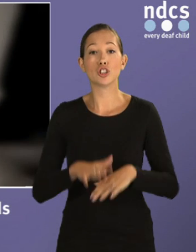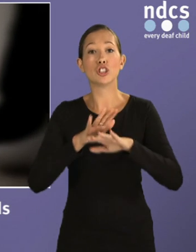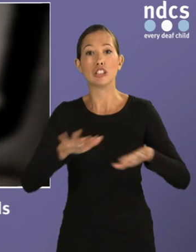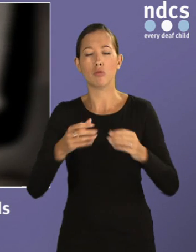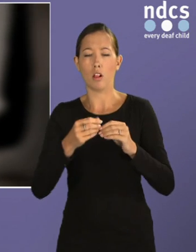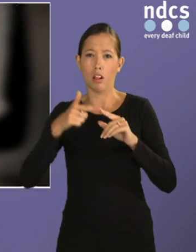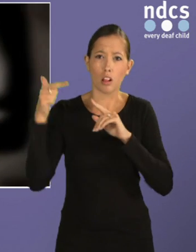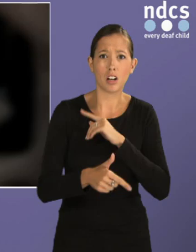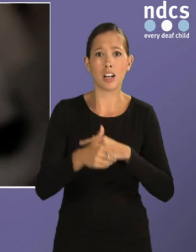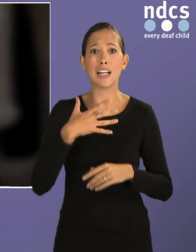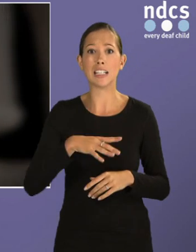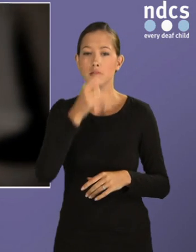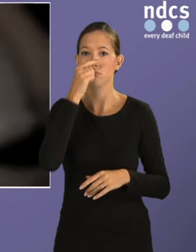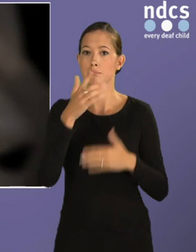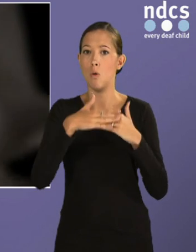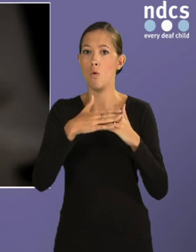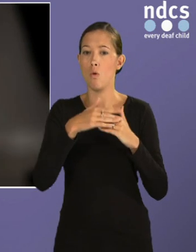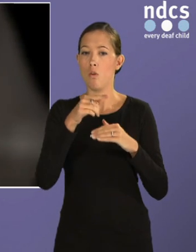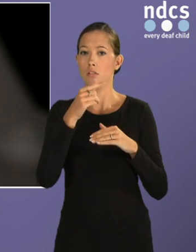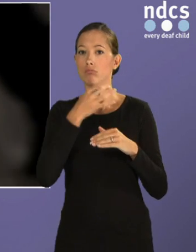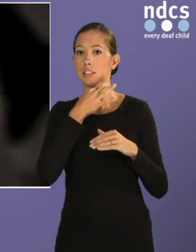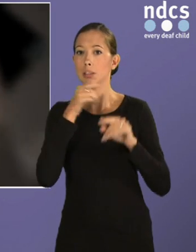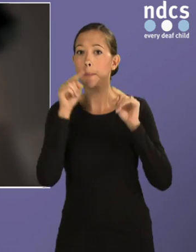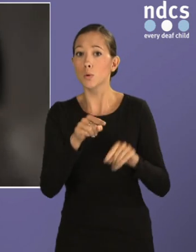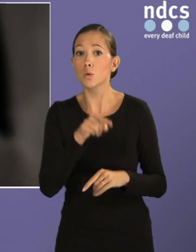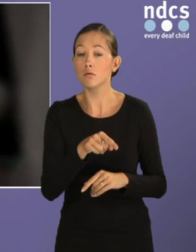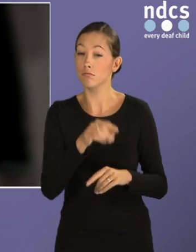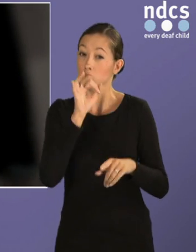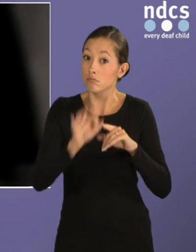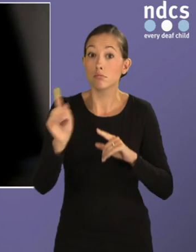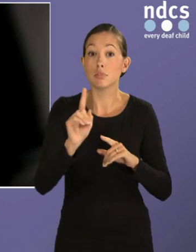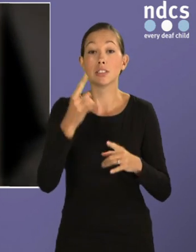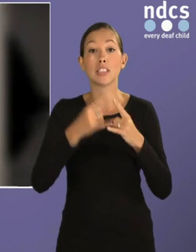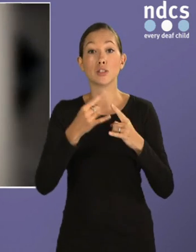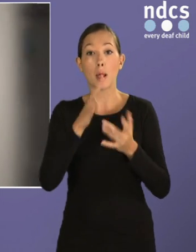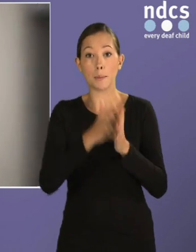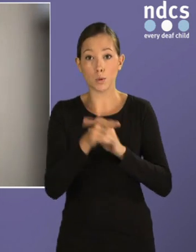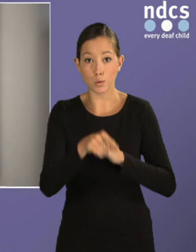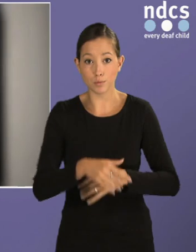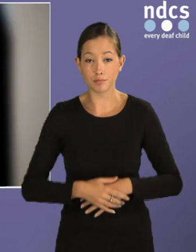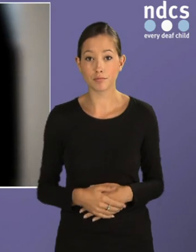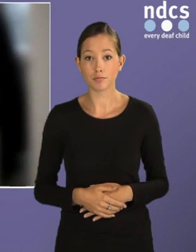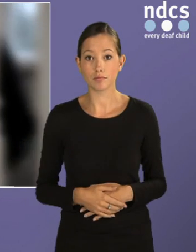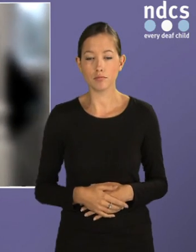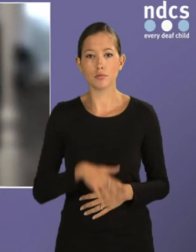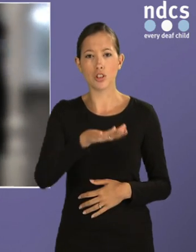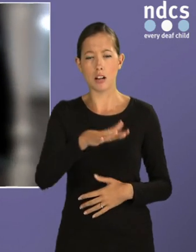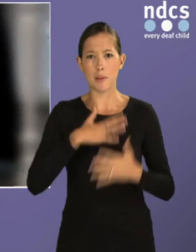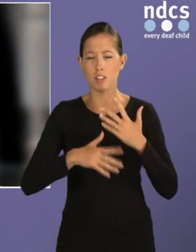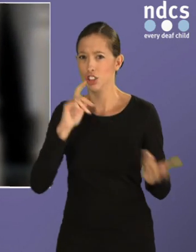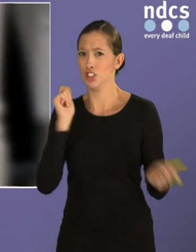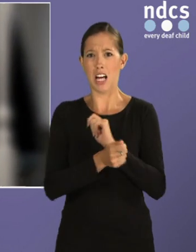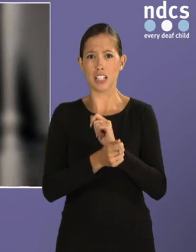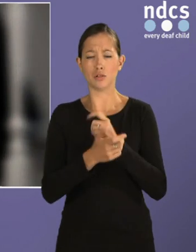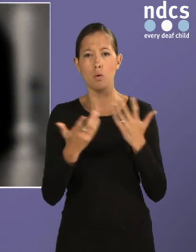Children with complex needs are significantly more at risk of abuse, particularly sexual abuse. Sudden changes in a child's behaviour